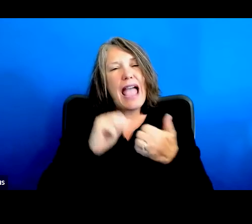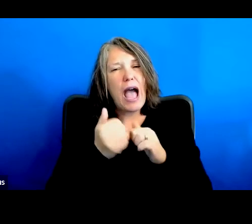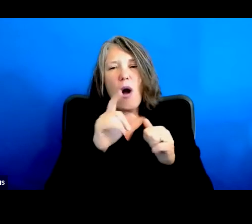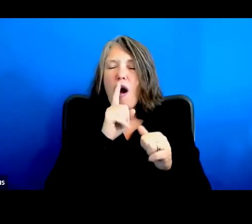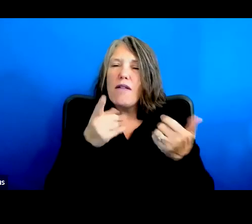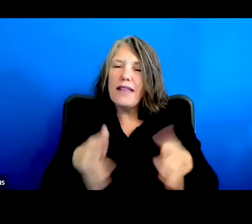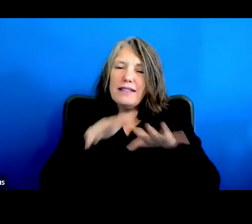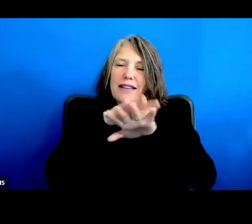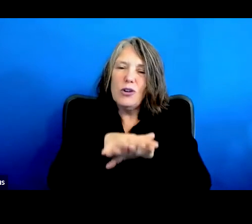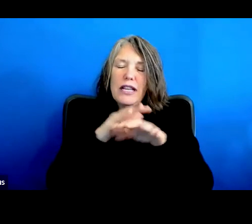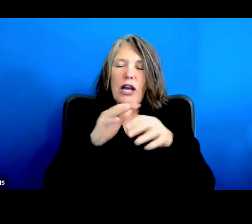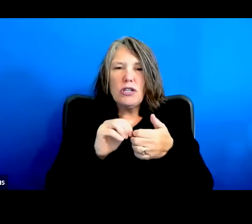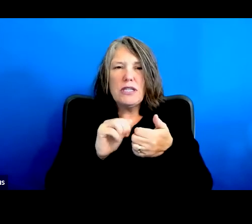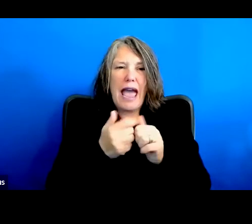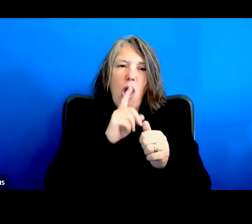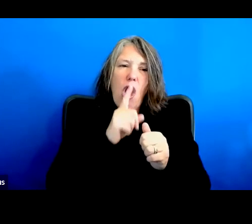are